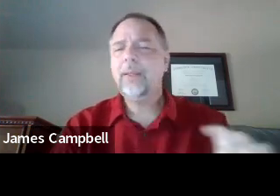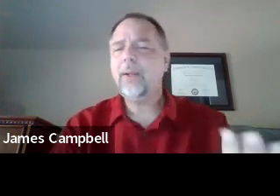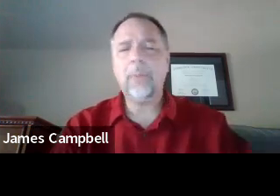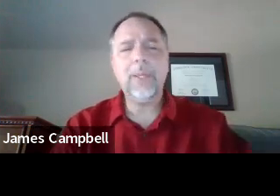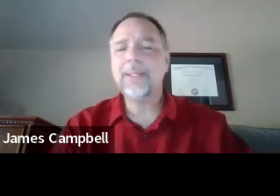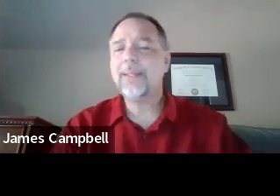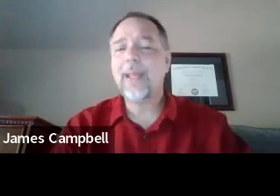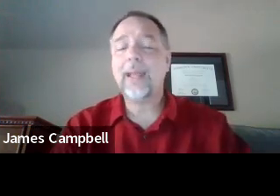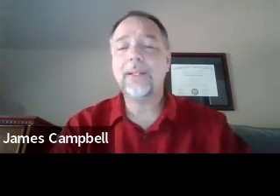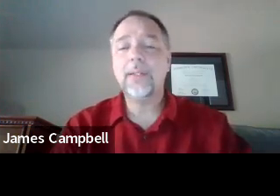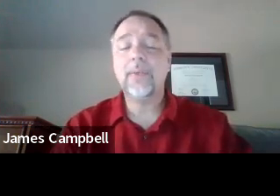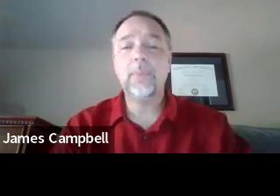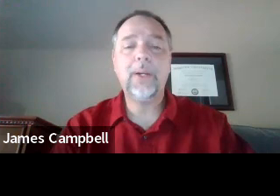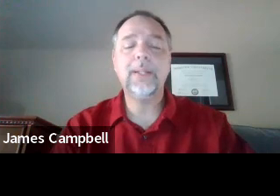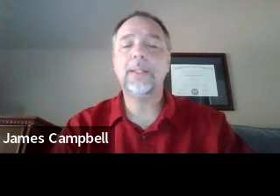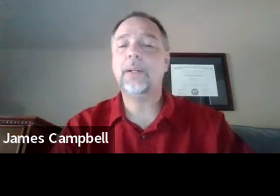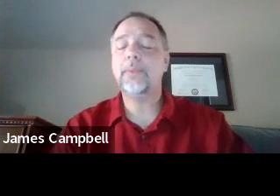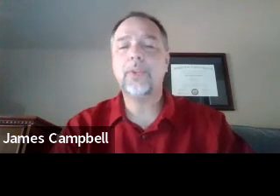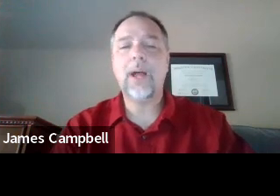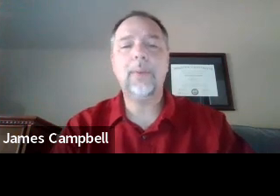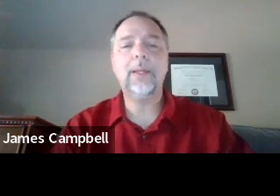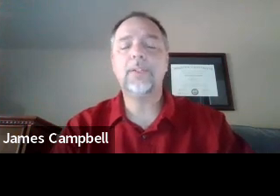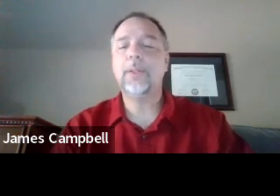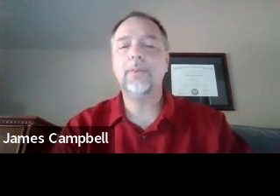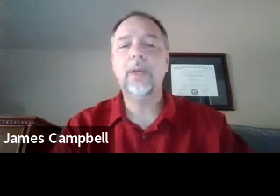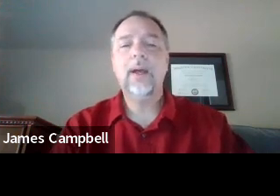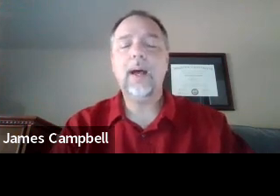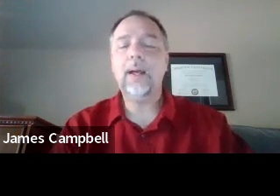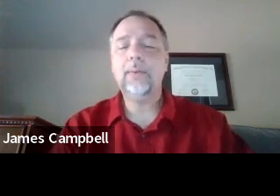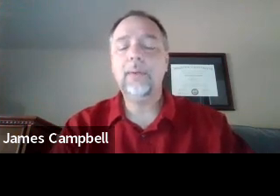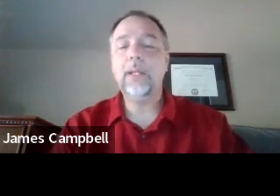again, there are other pieces of that in terms of experience, in terms of trauma,